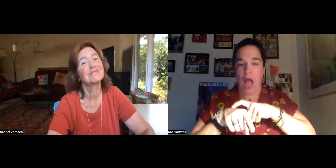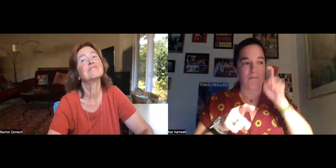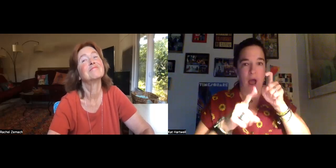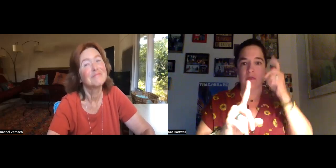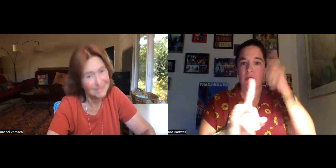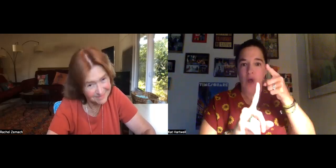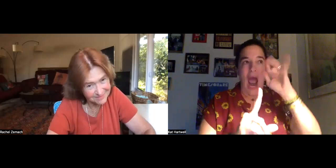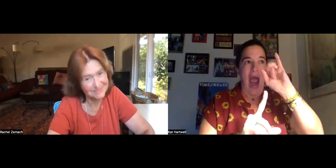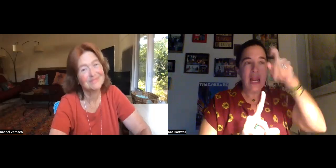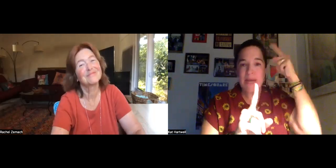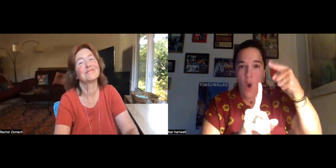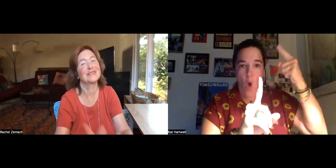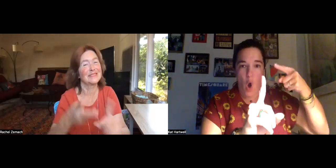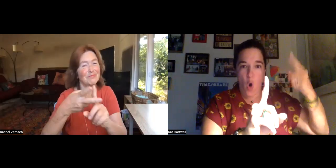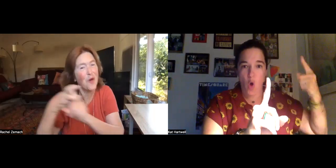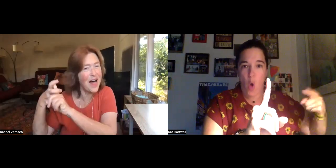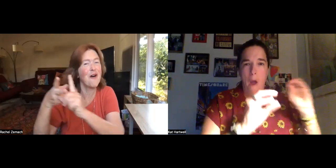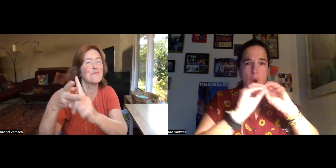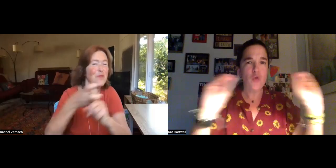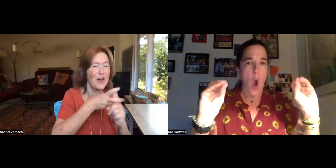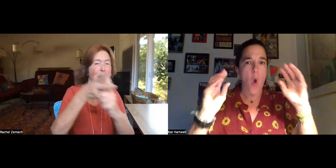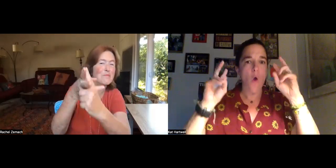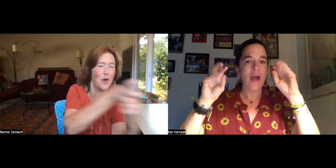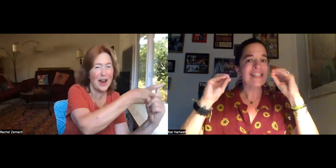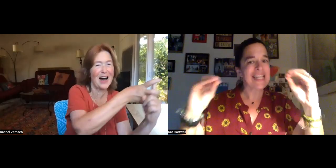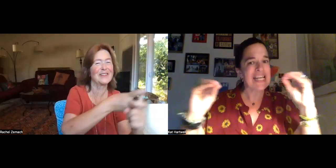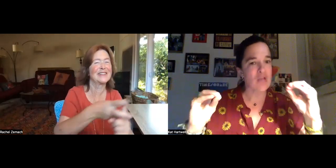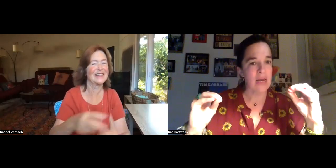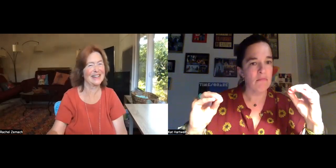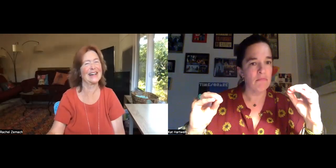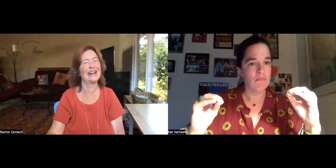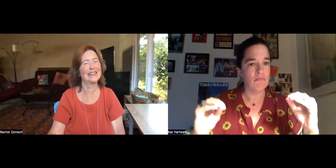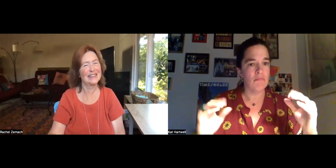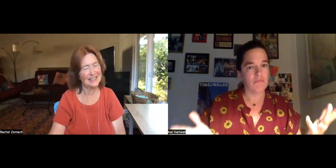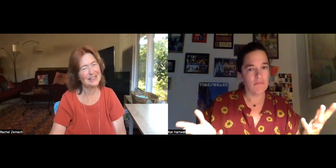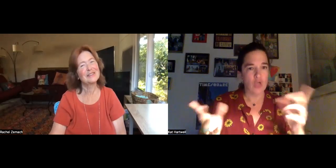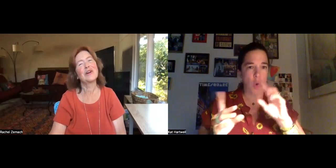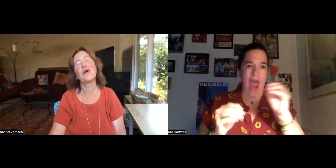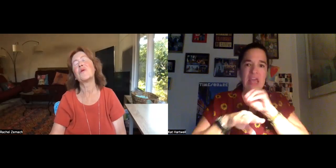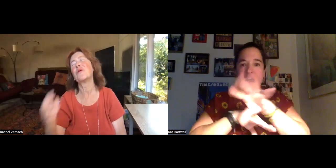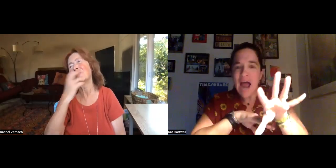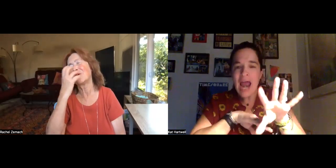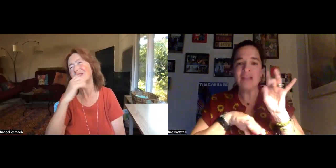overtime, max, IEP, go, no. Teaching. So any advice